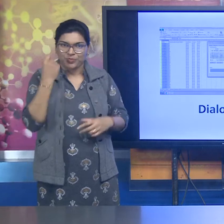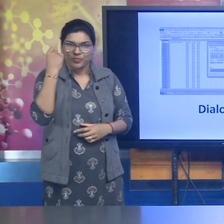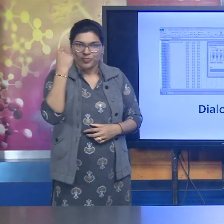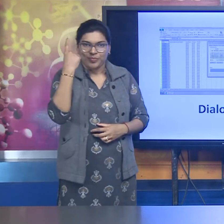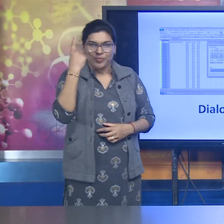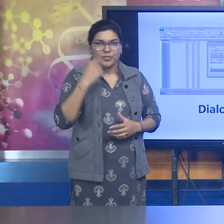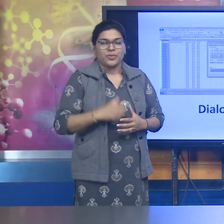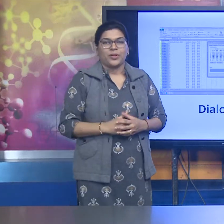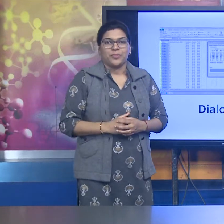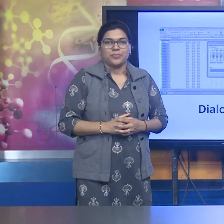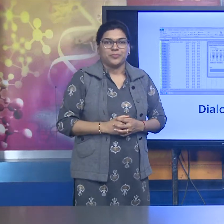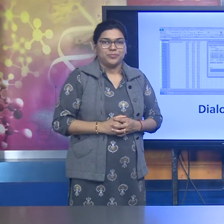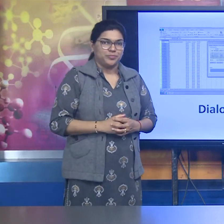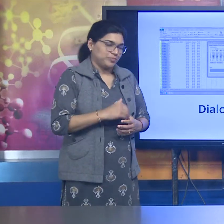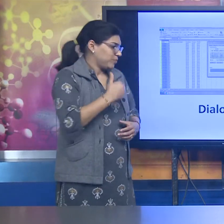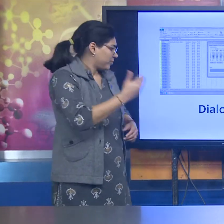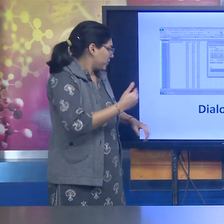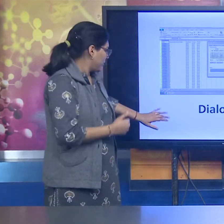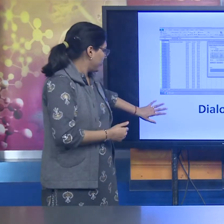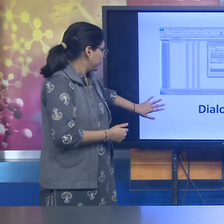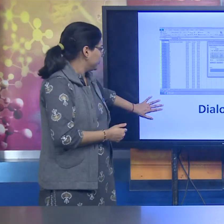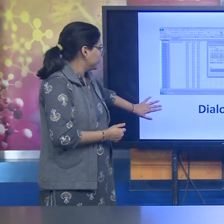represent over the sheet.